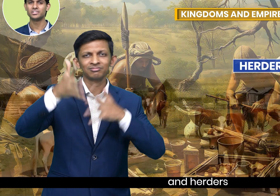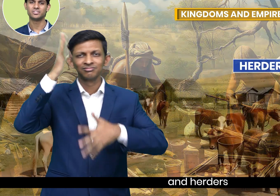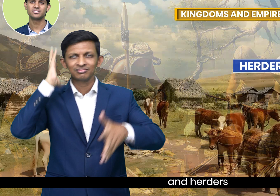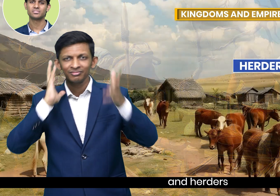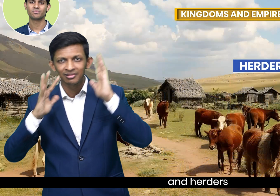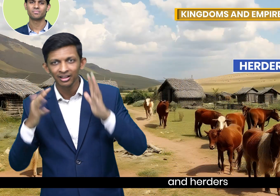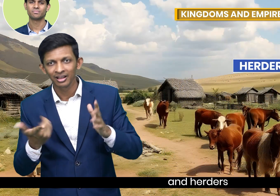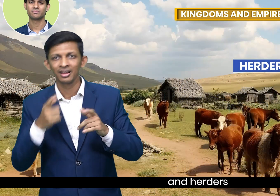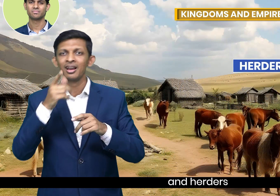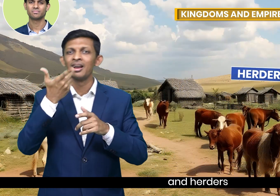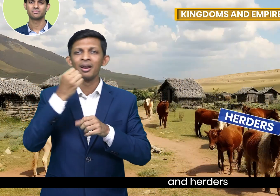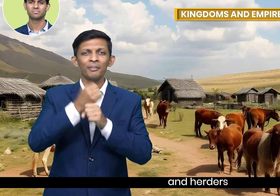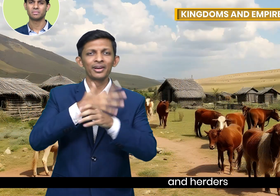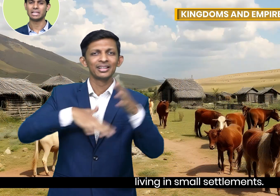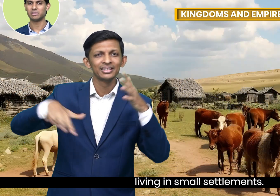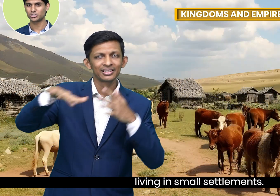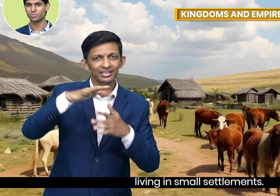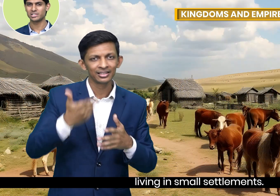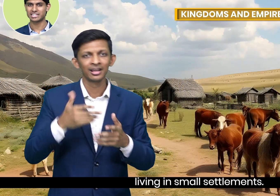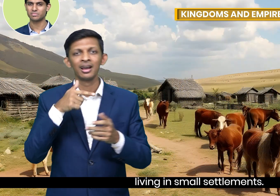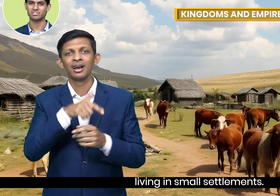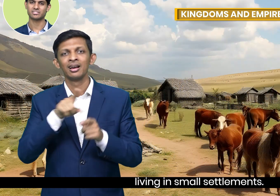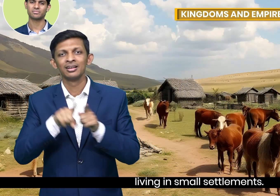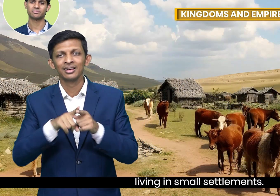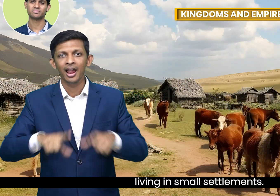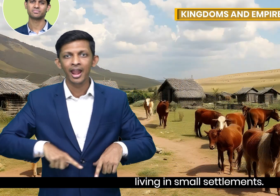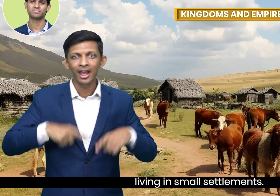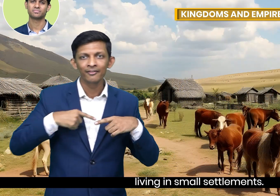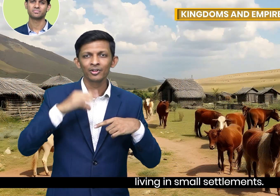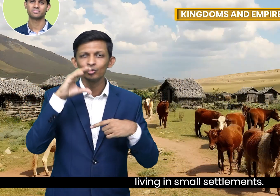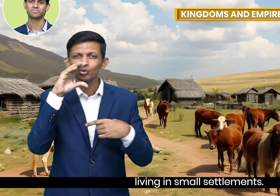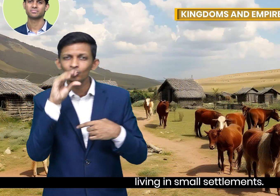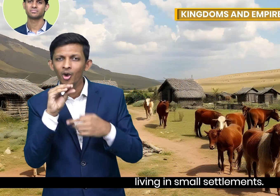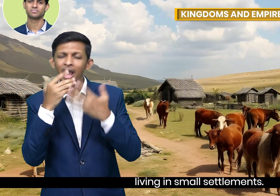and herders living